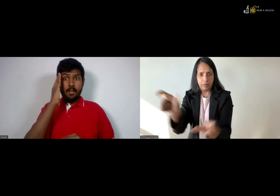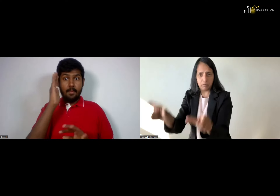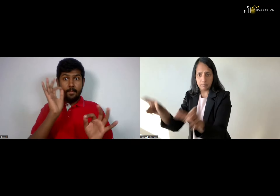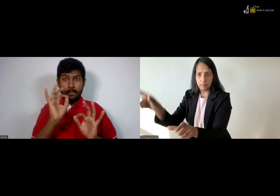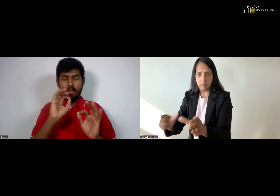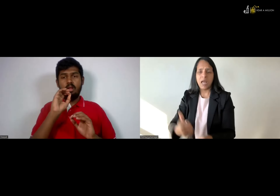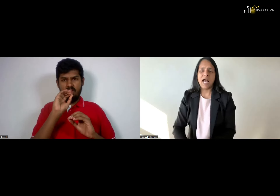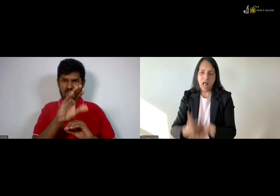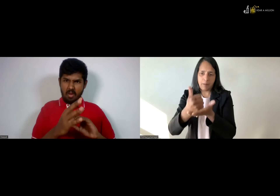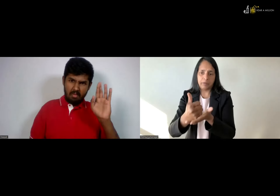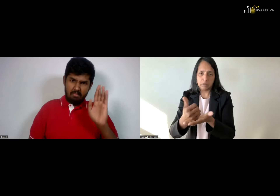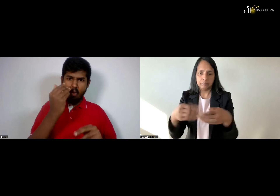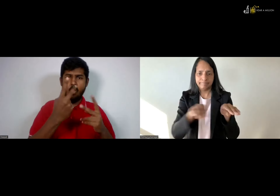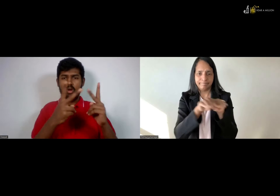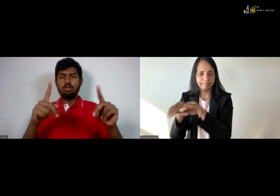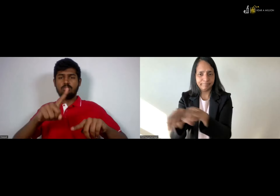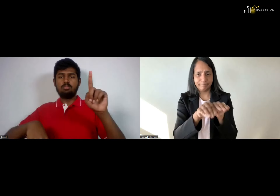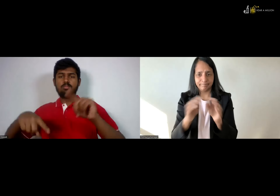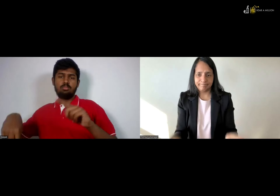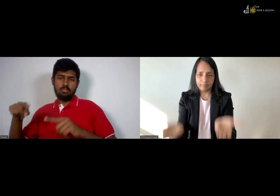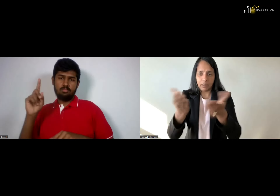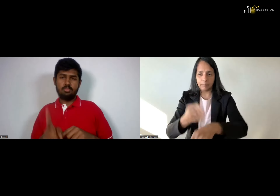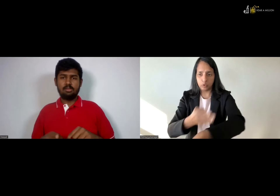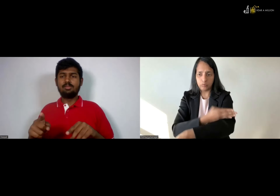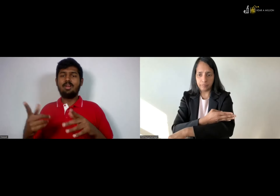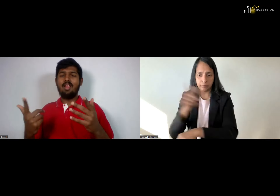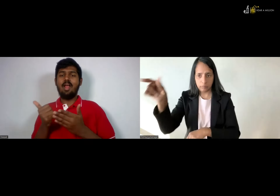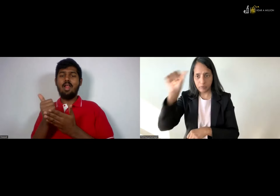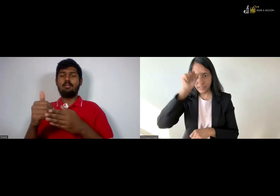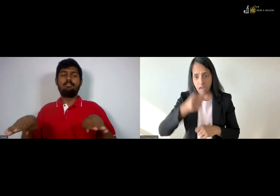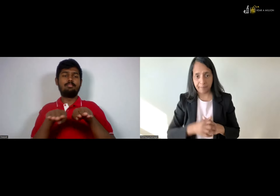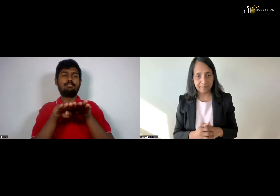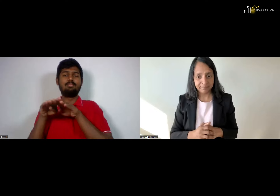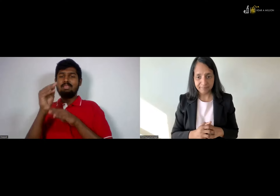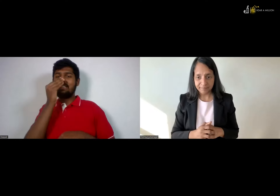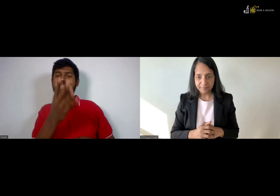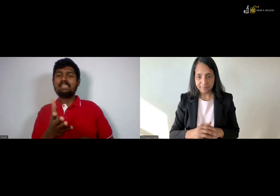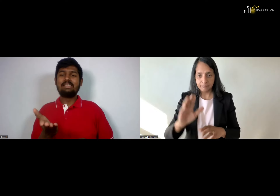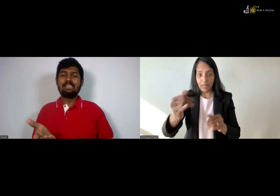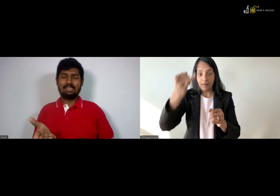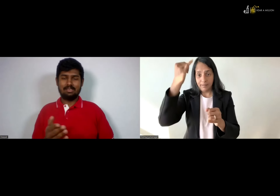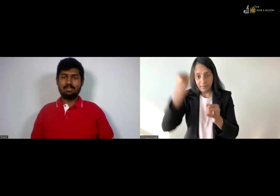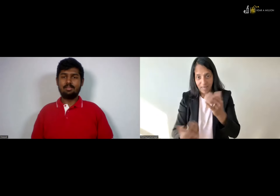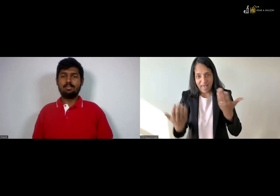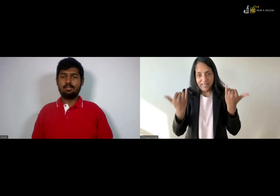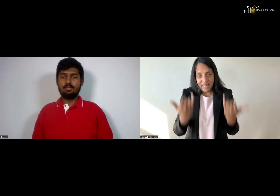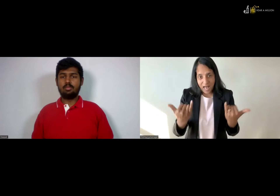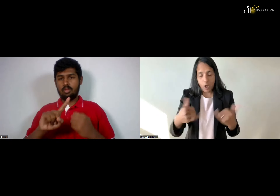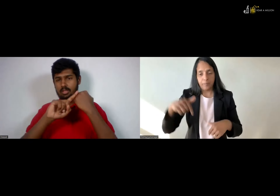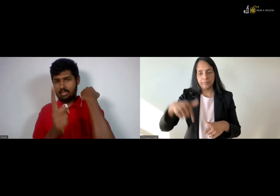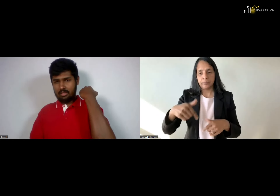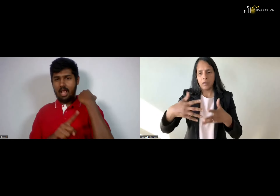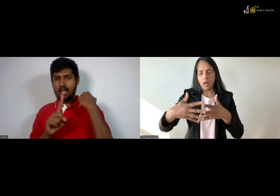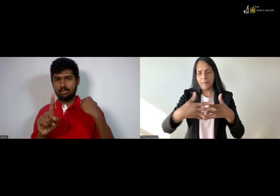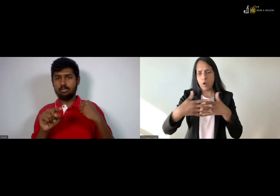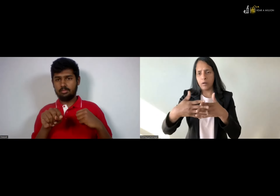them another information. A person who is not much aware, that is depending on people. That's how you can provide the equity